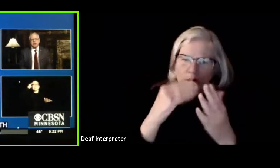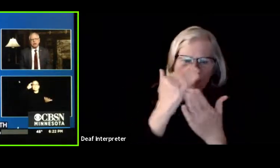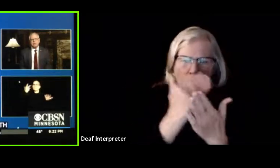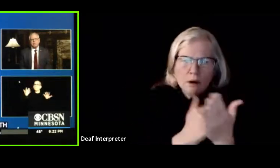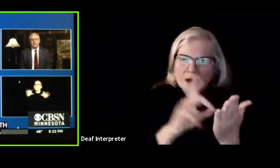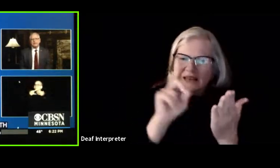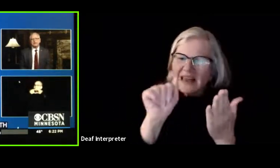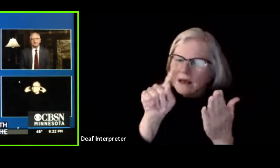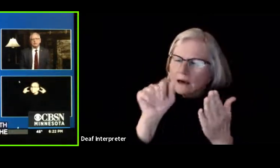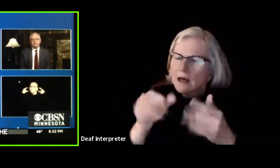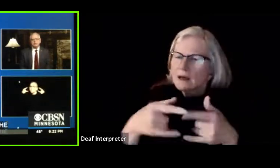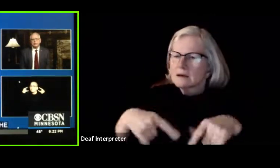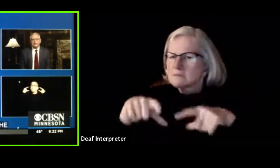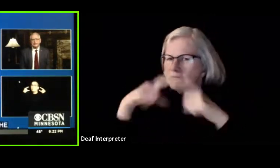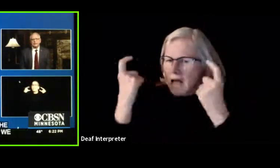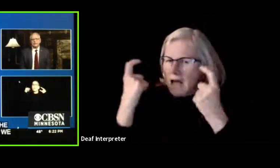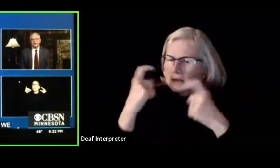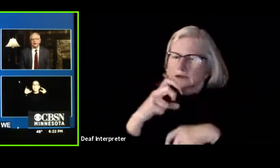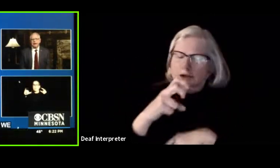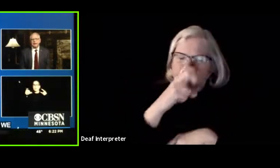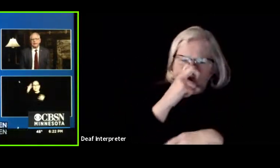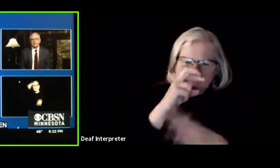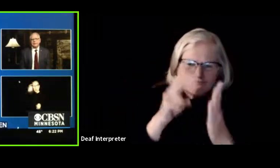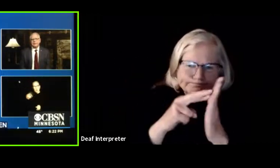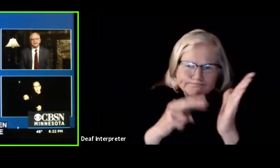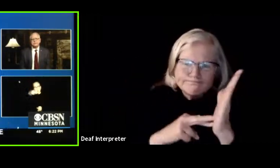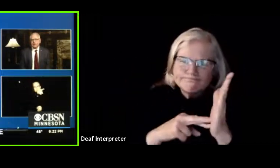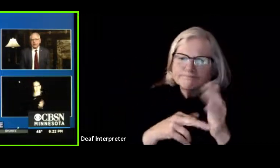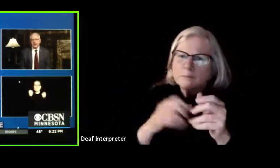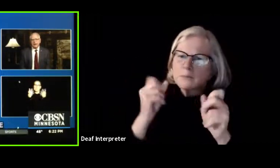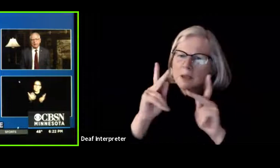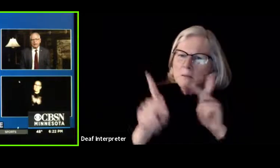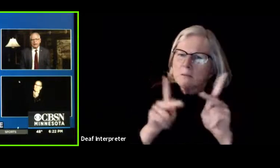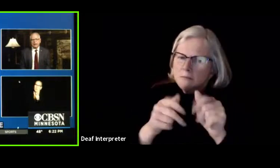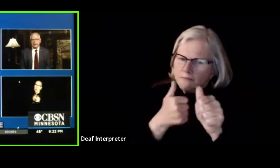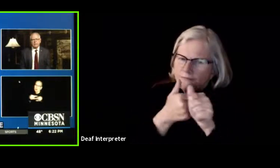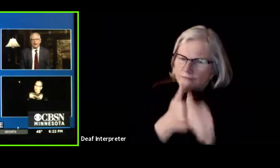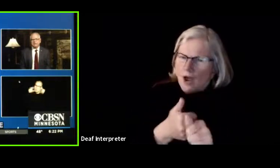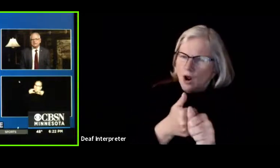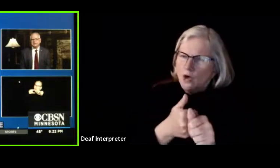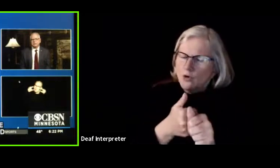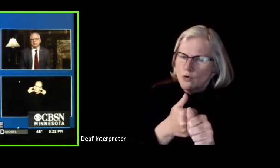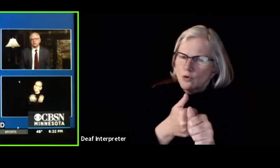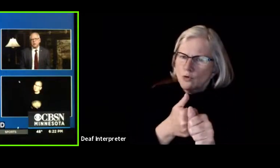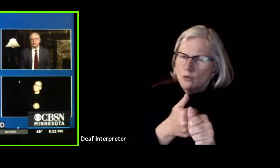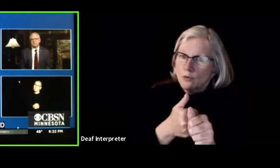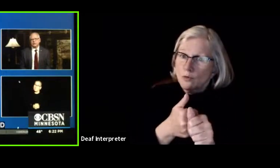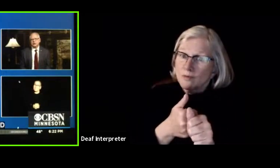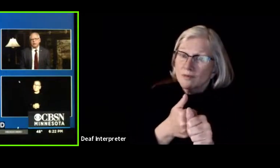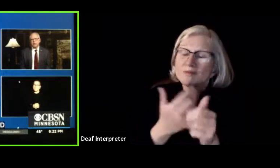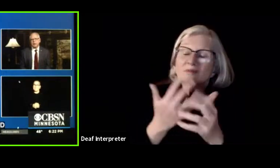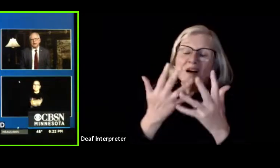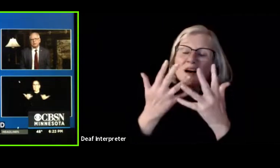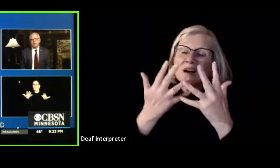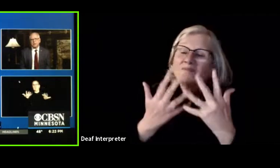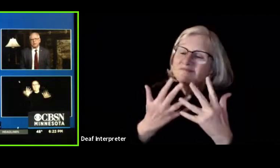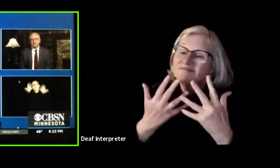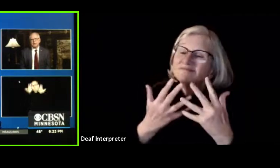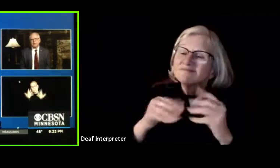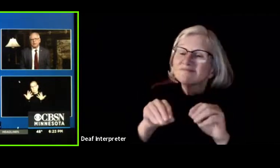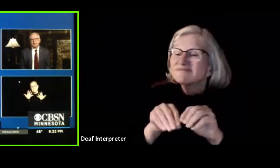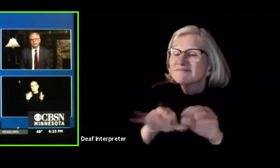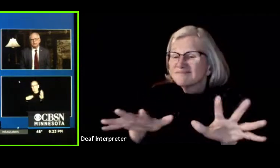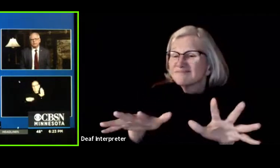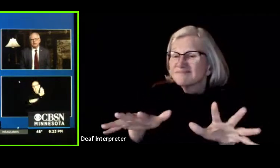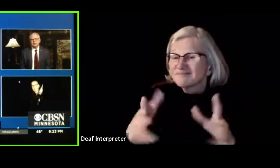mitigation, many of you did what needed to be done. But it's here now. As I said, we were 21st while our neighbors were 1, 2,